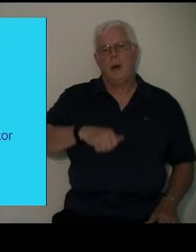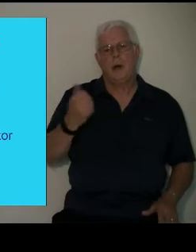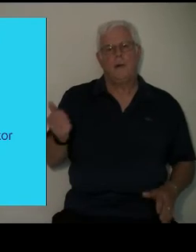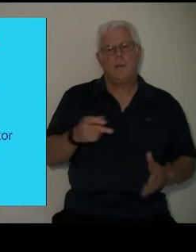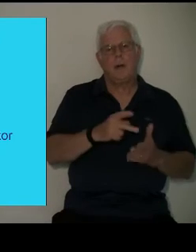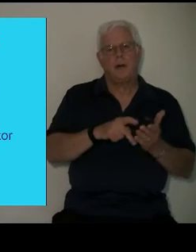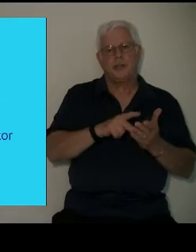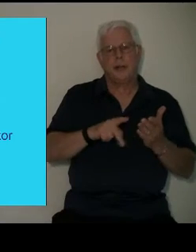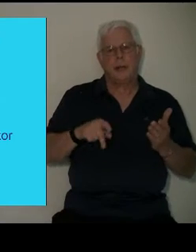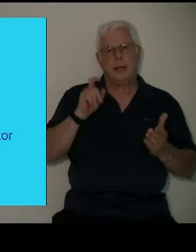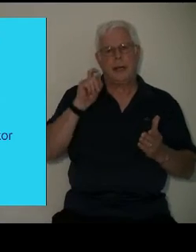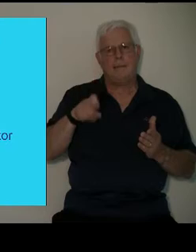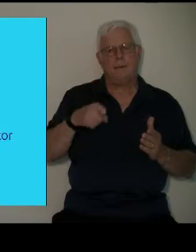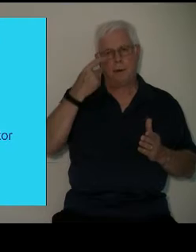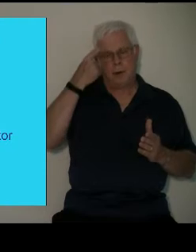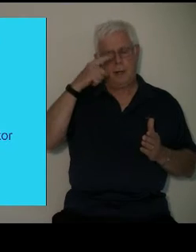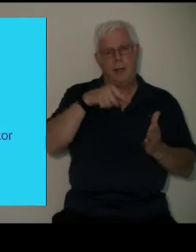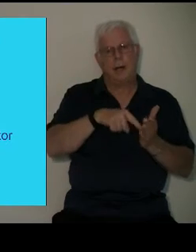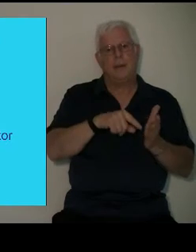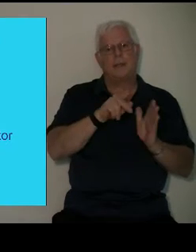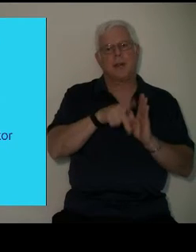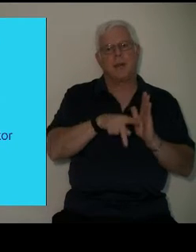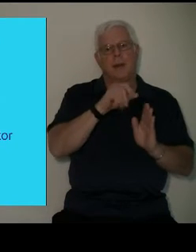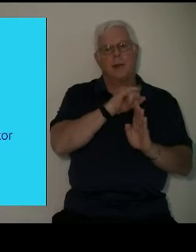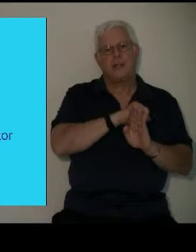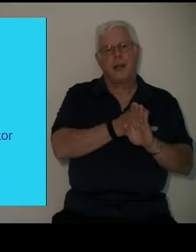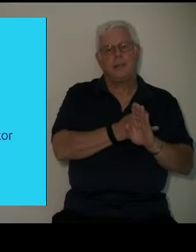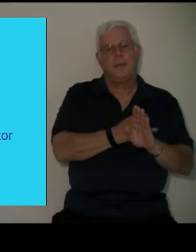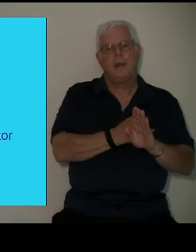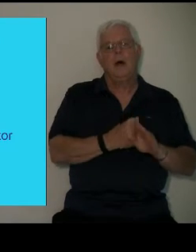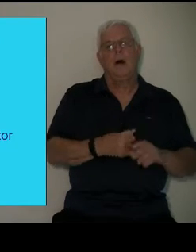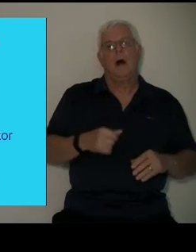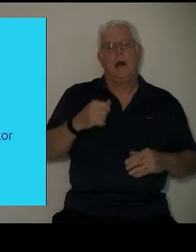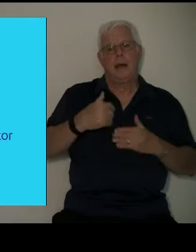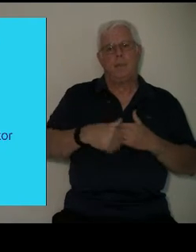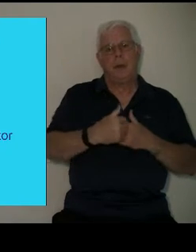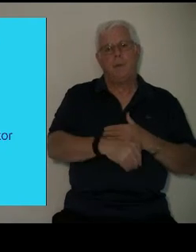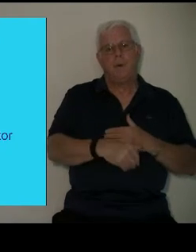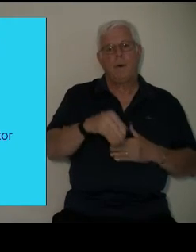Other parts you're going to need for this project: a breadboard,